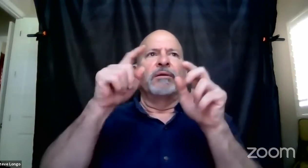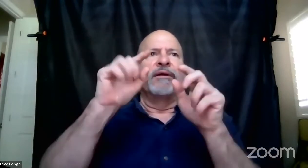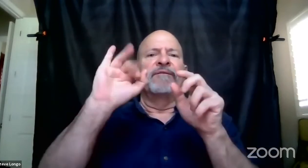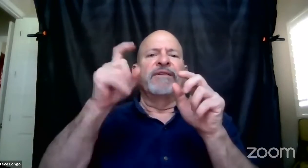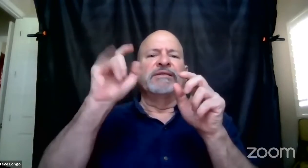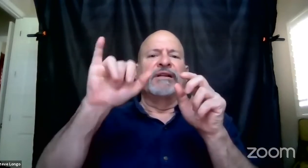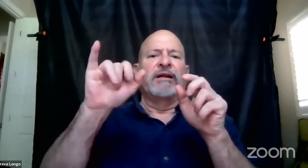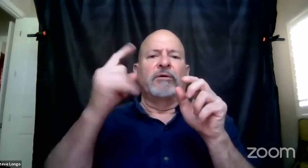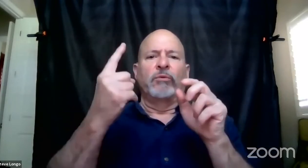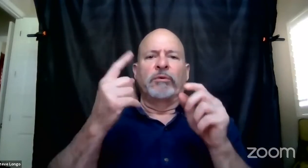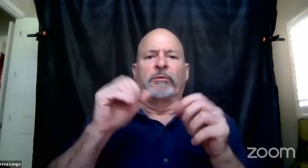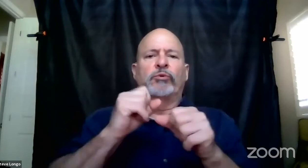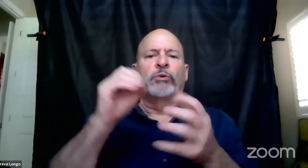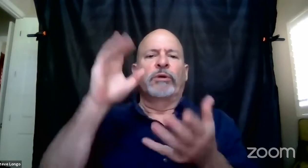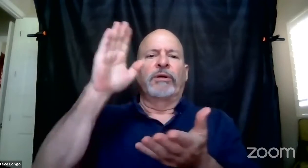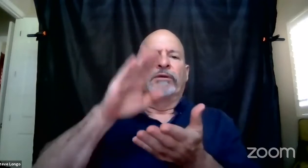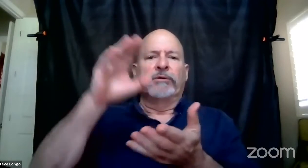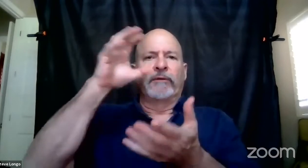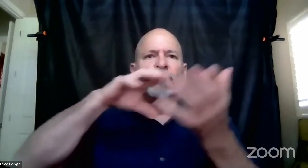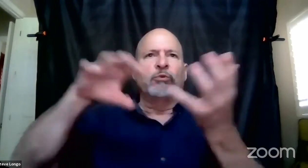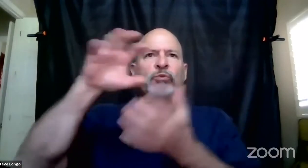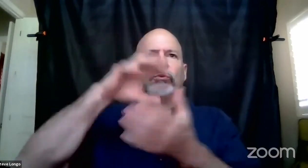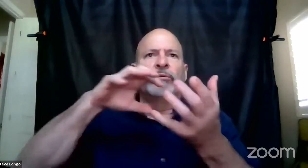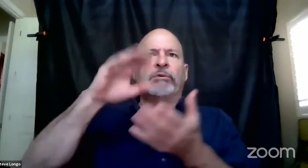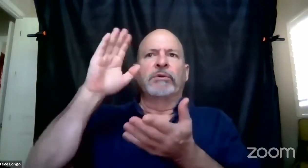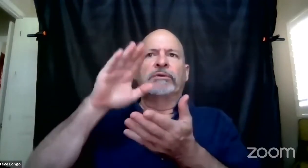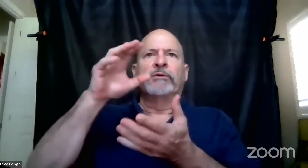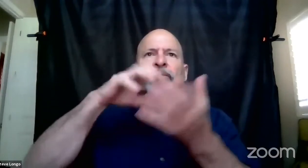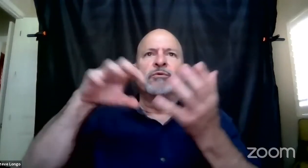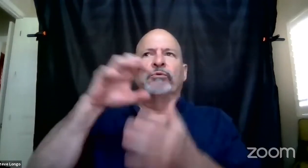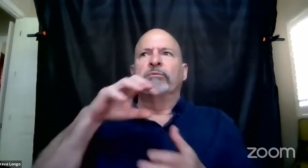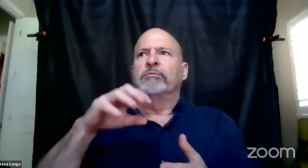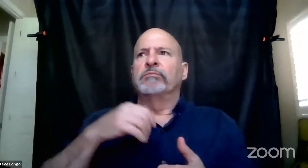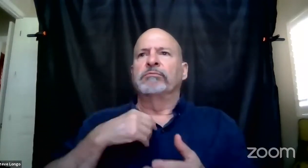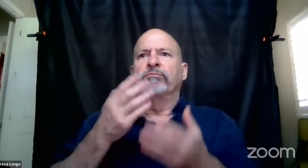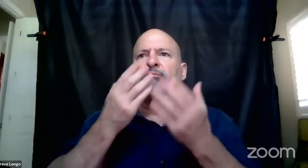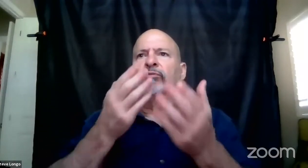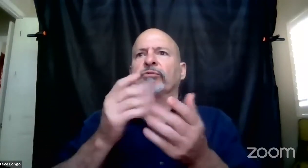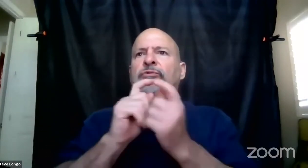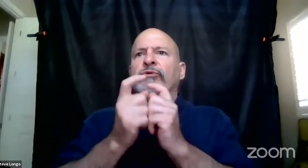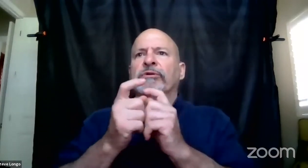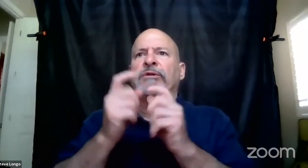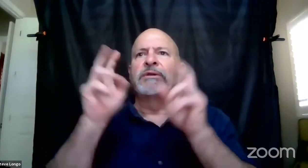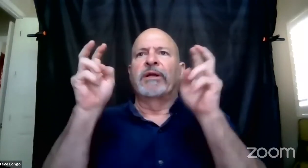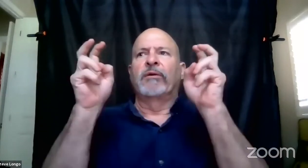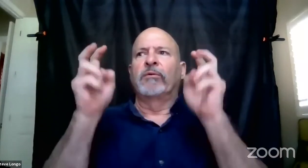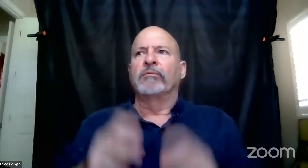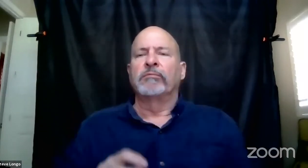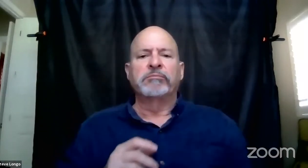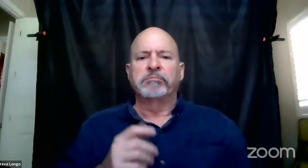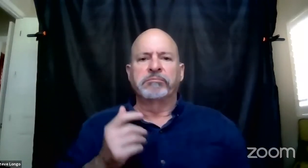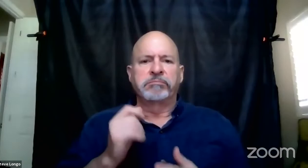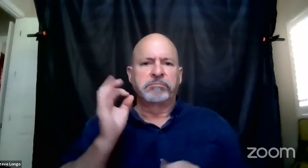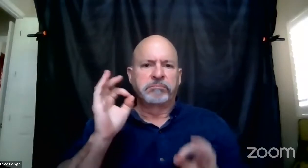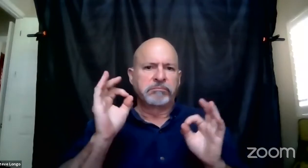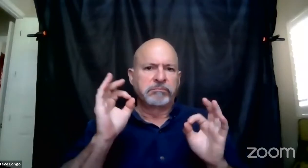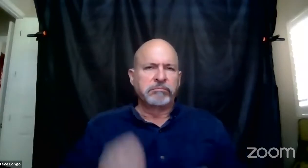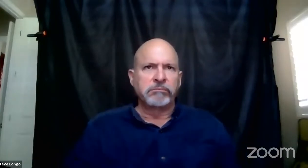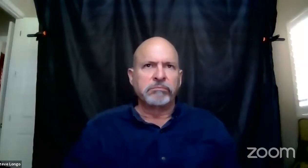to minutes, so there is a little less confusion. That would be my suggested